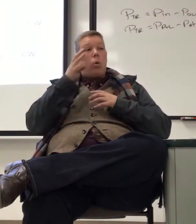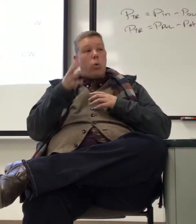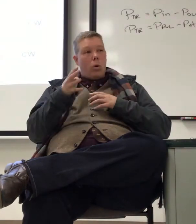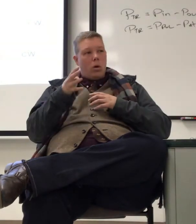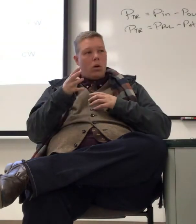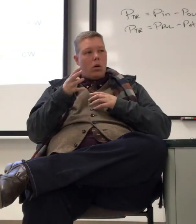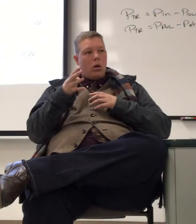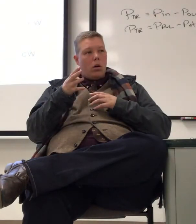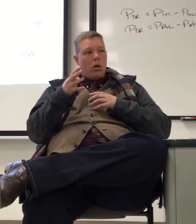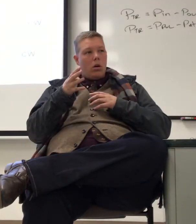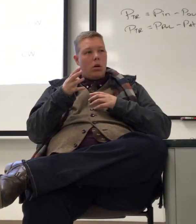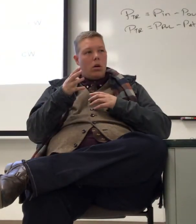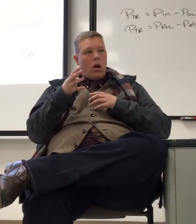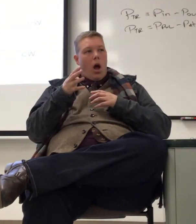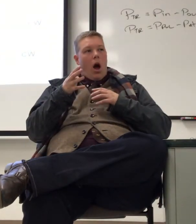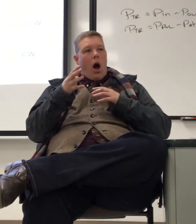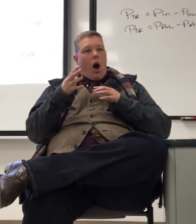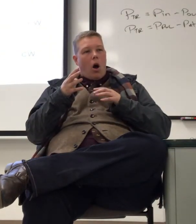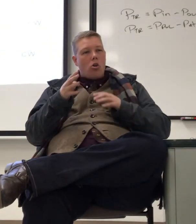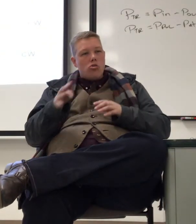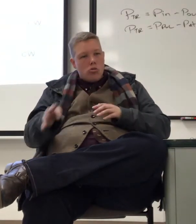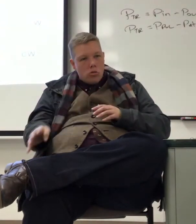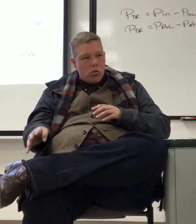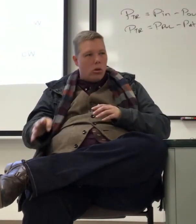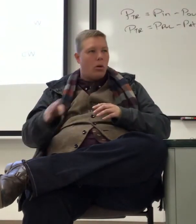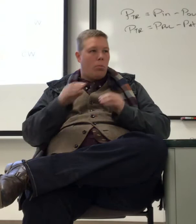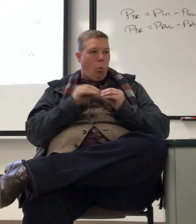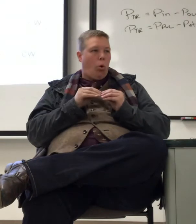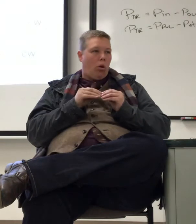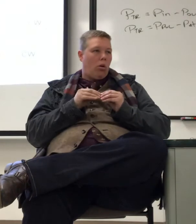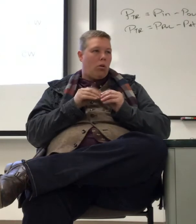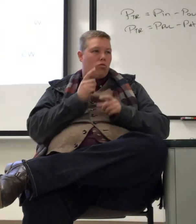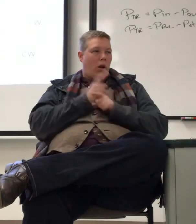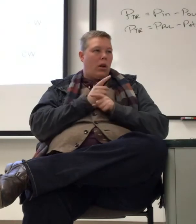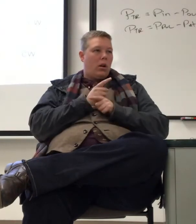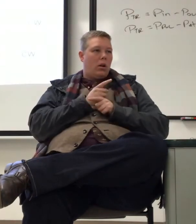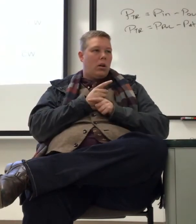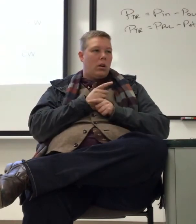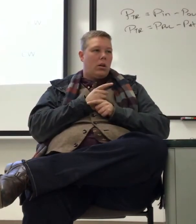take a normal breath out, I can push more air out.